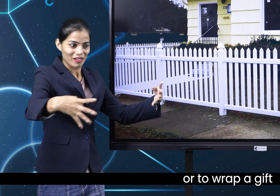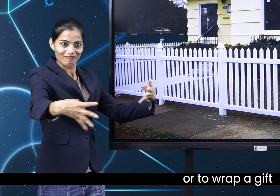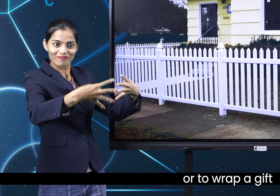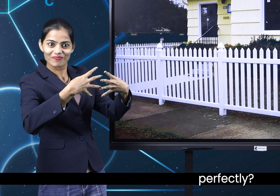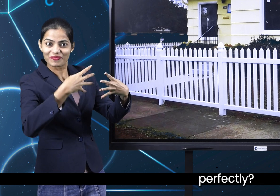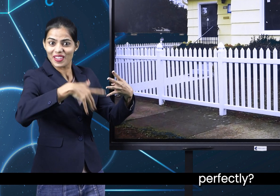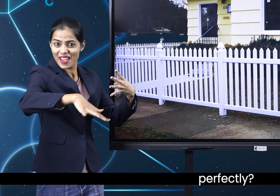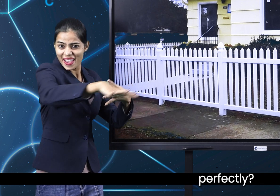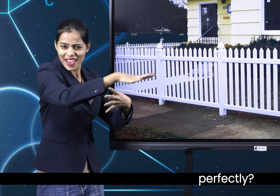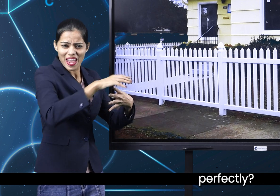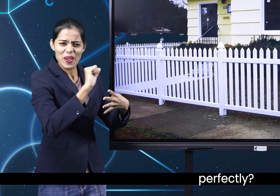gift perfectly?